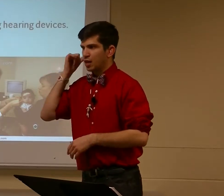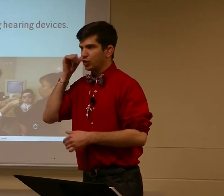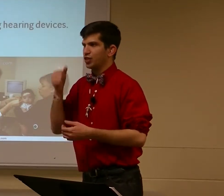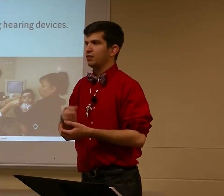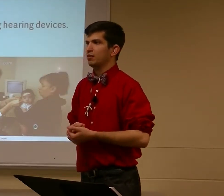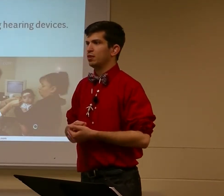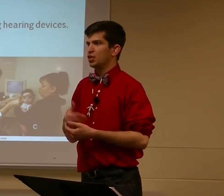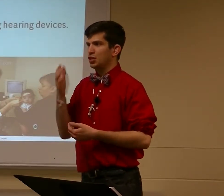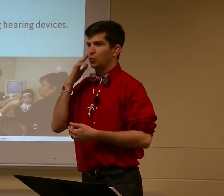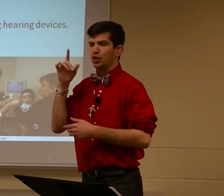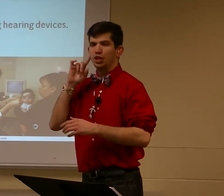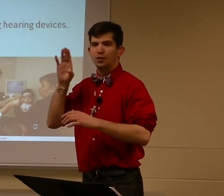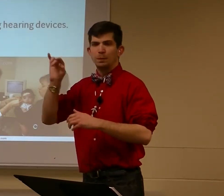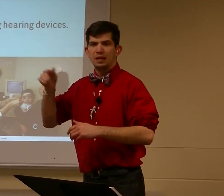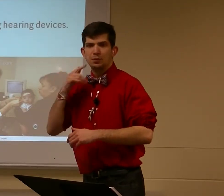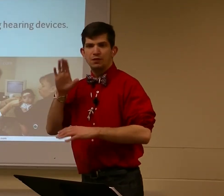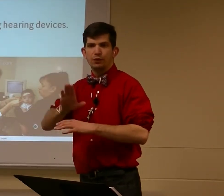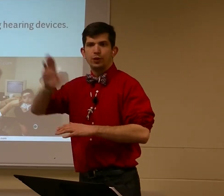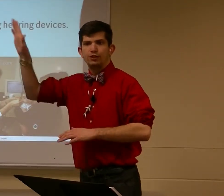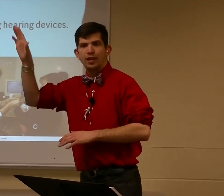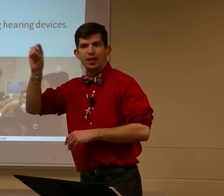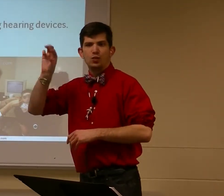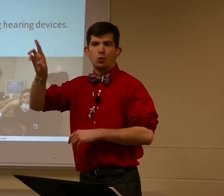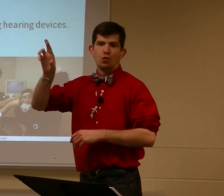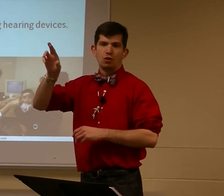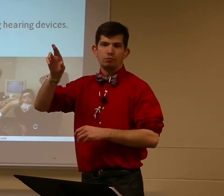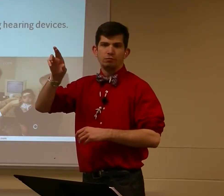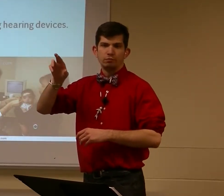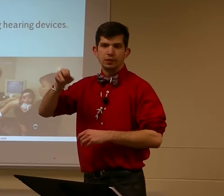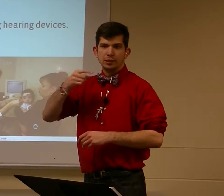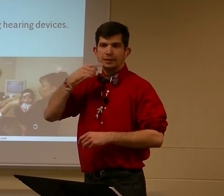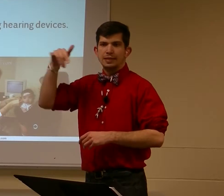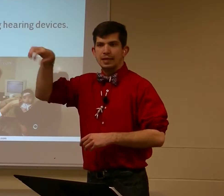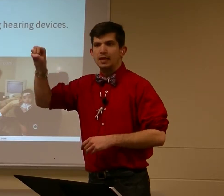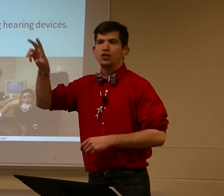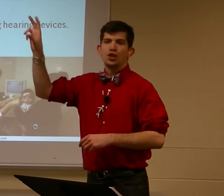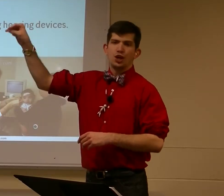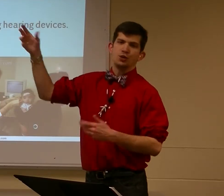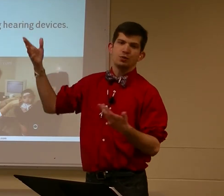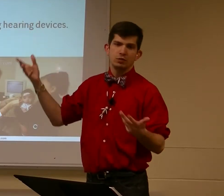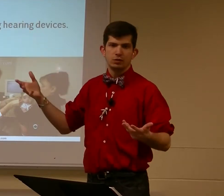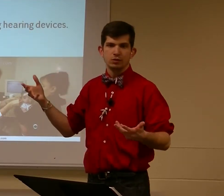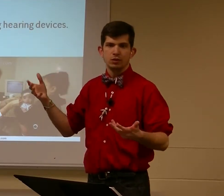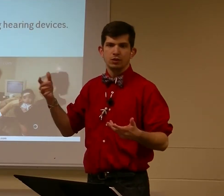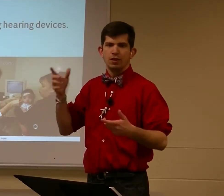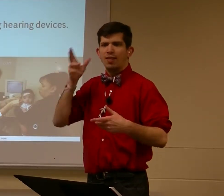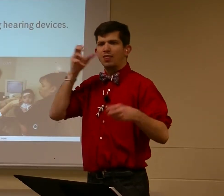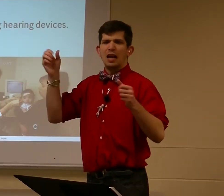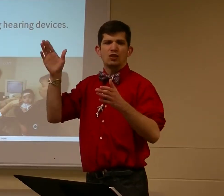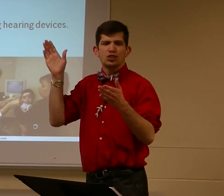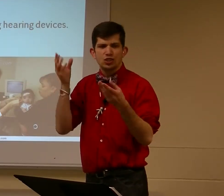audiology. You know, when you hear the beep, you have to raise your hand or say yes, no, loud,